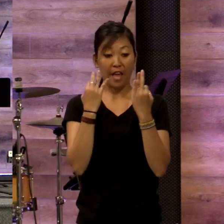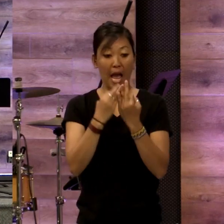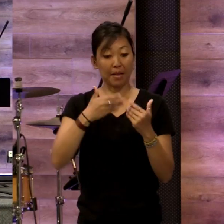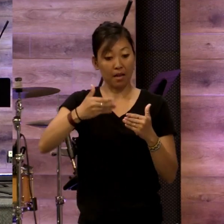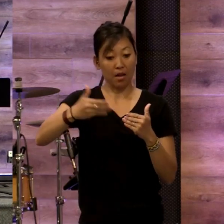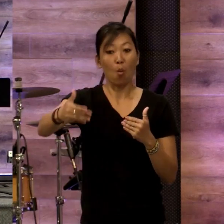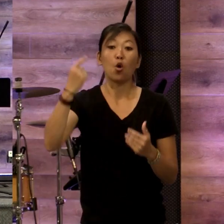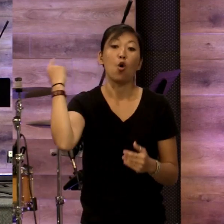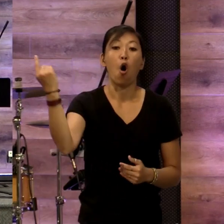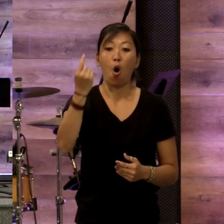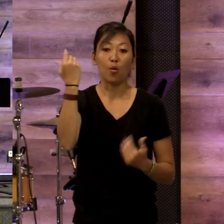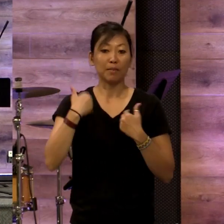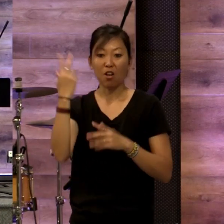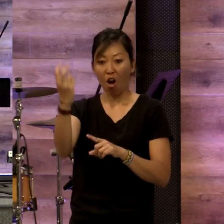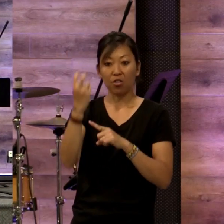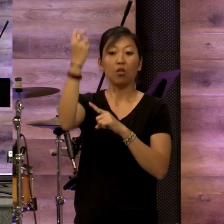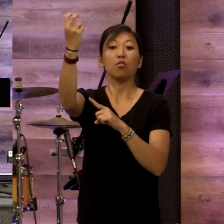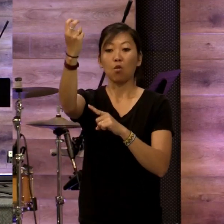of God's people.